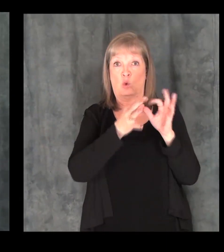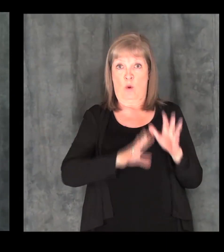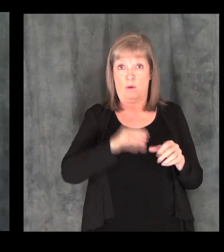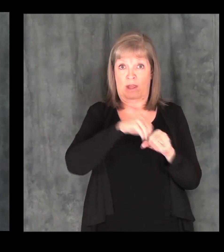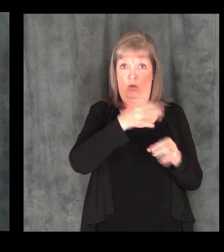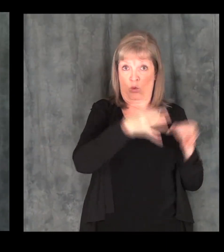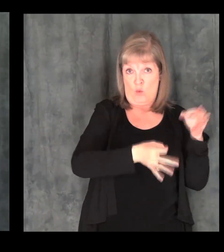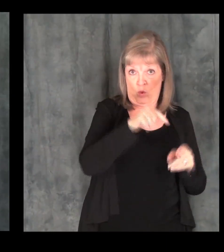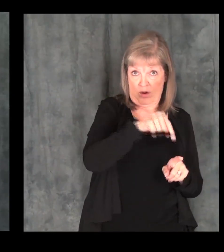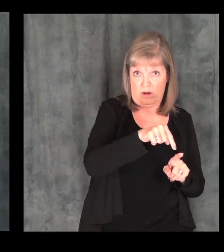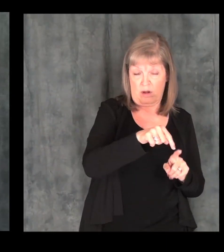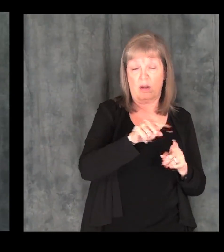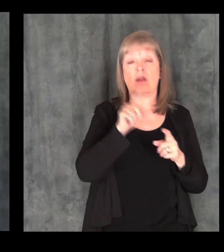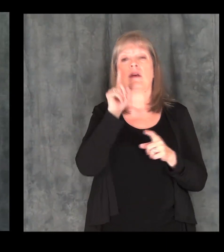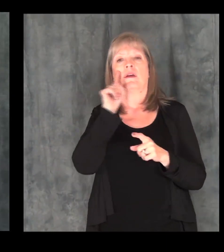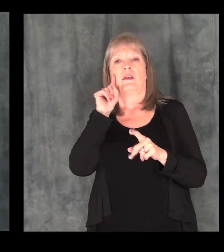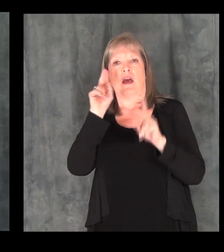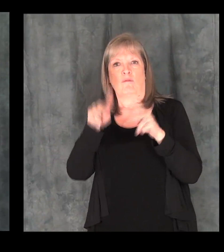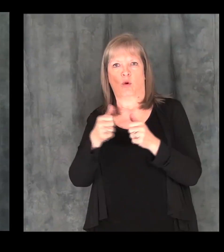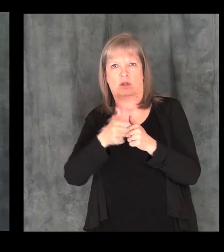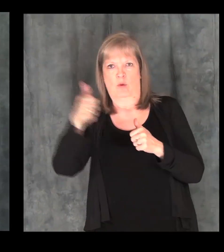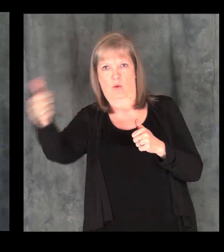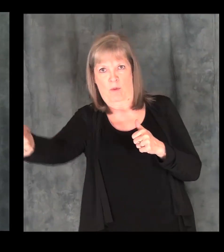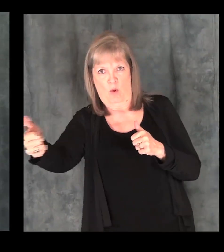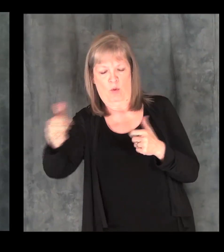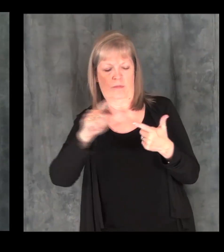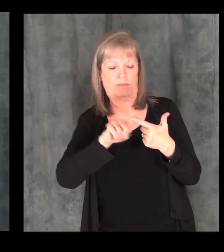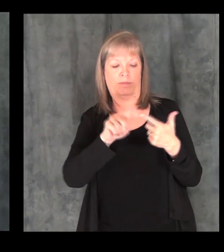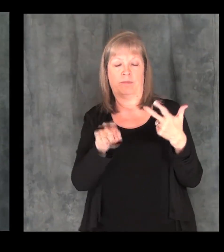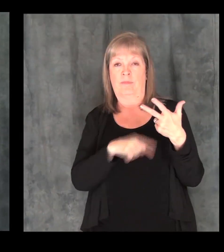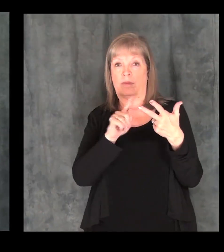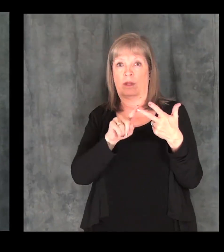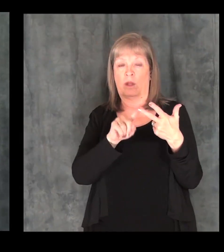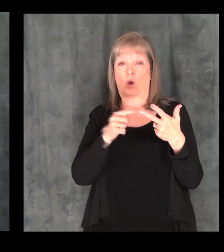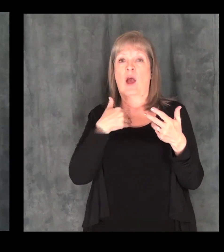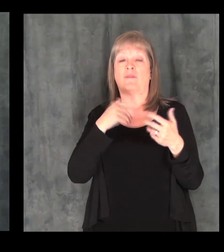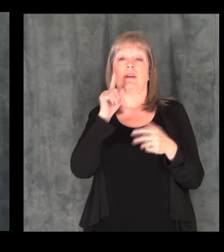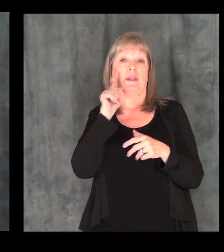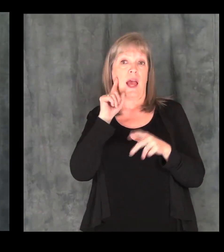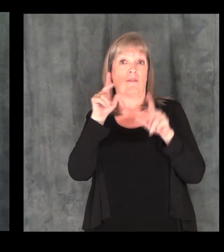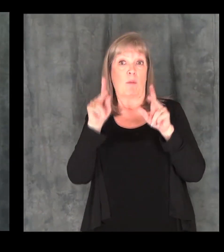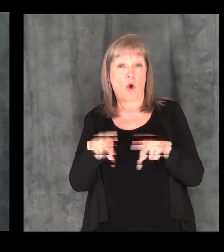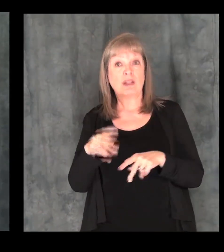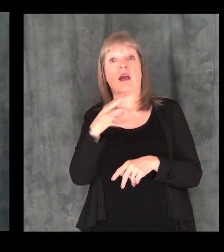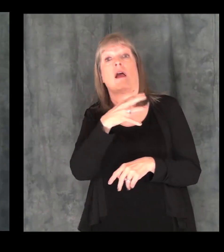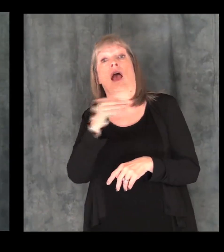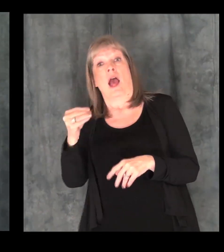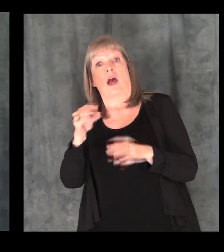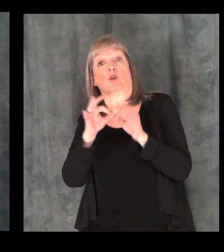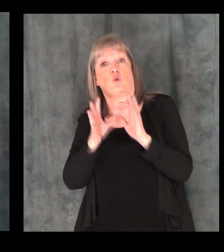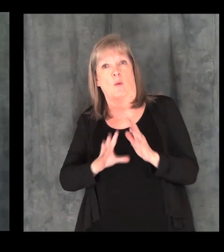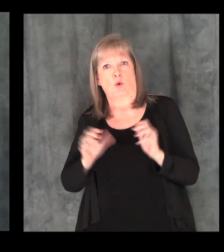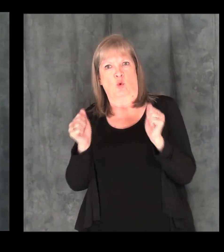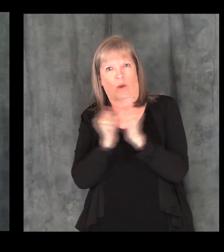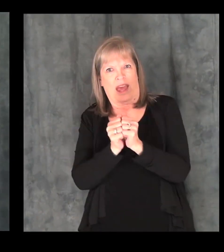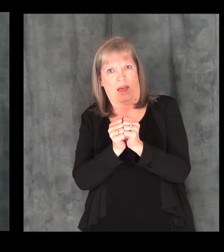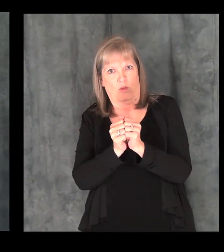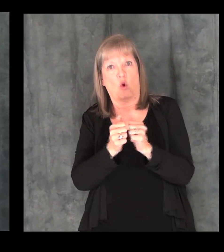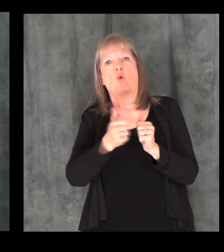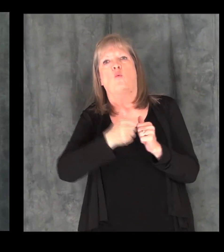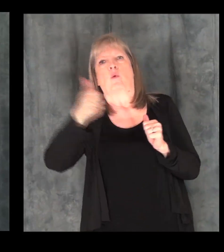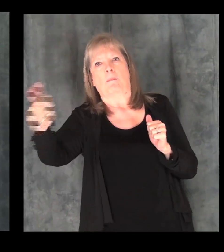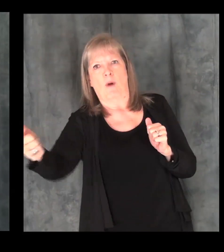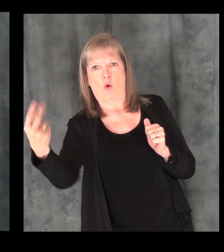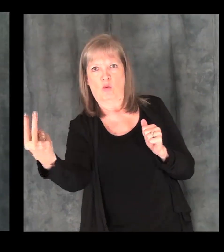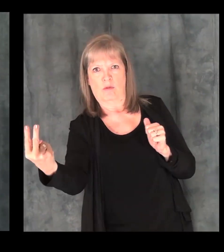court, deaf person remote. We had deaf person and the interpreter together but in a remote